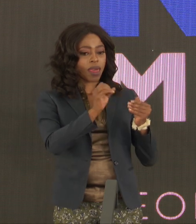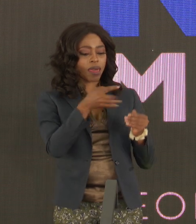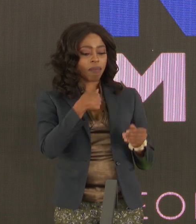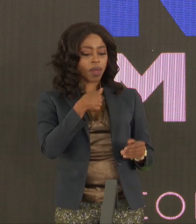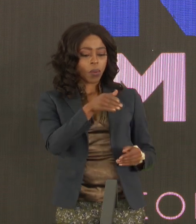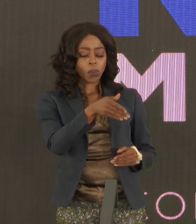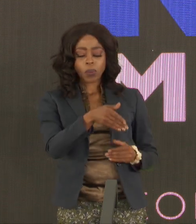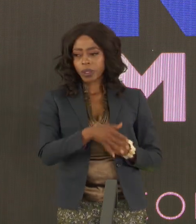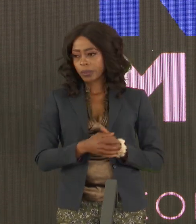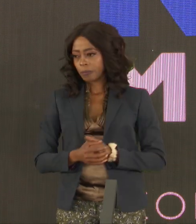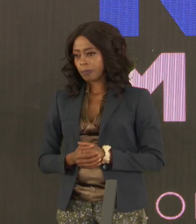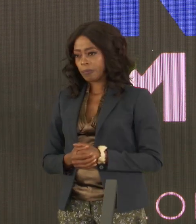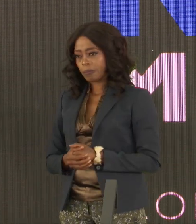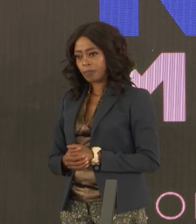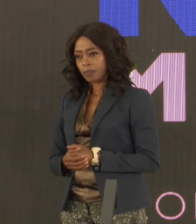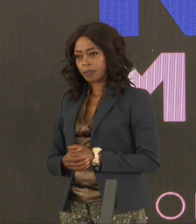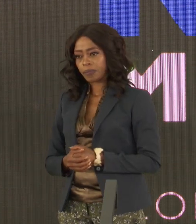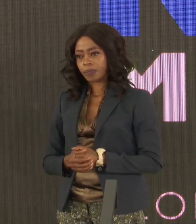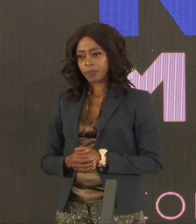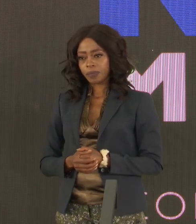there.